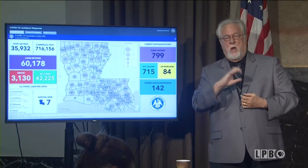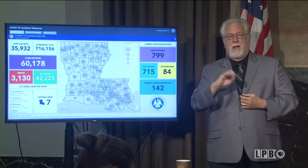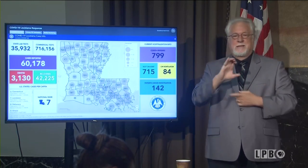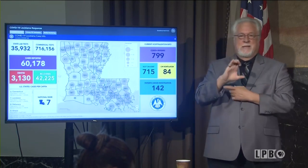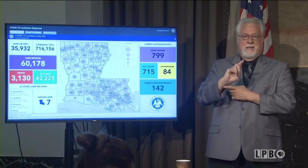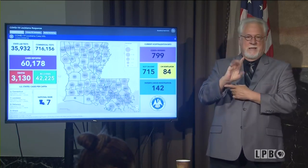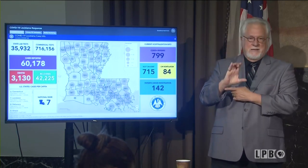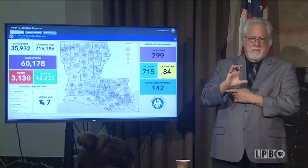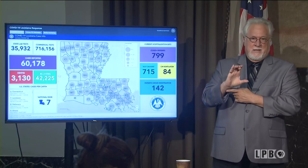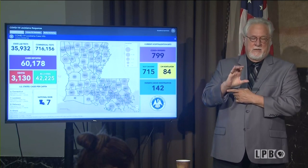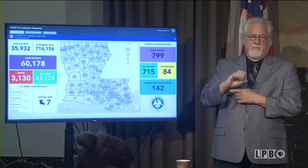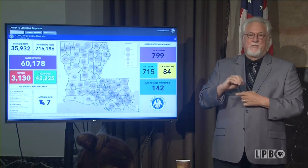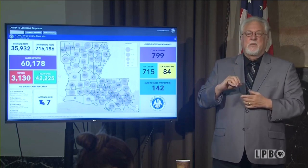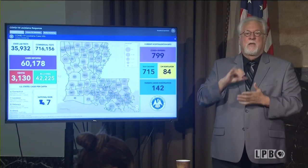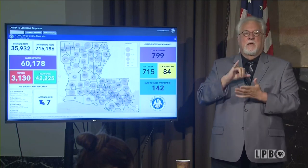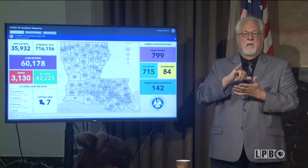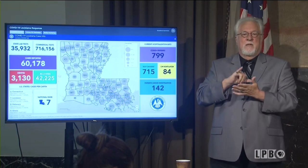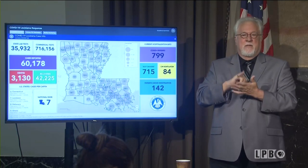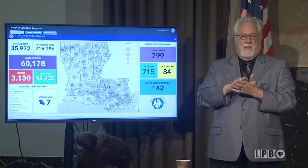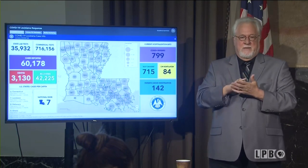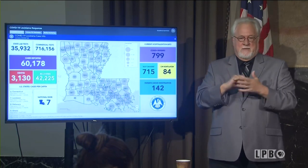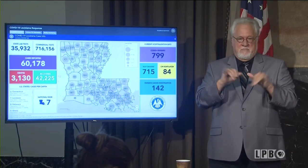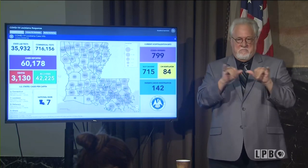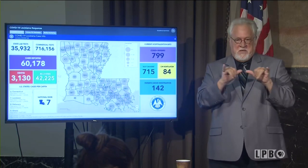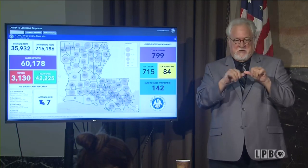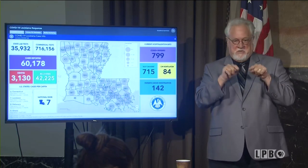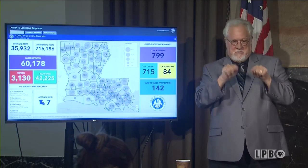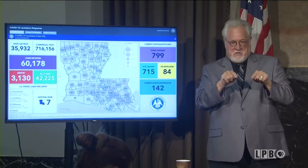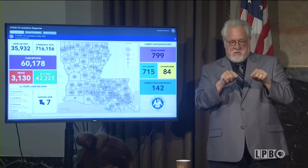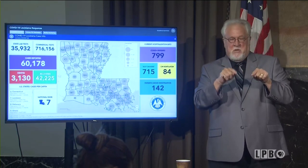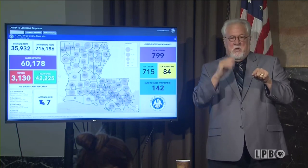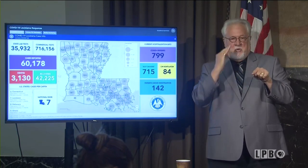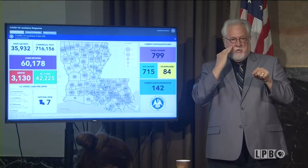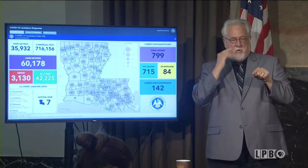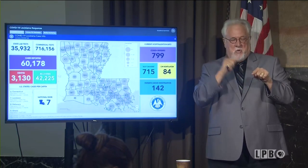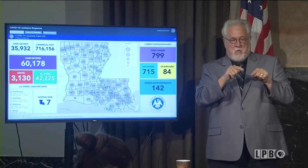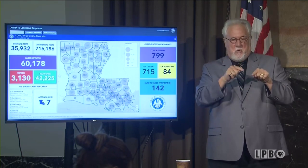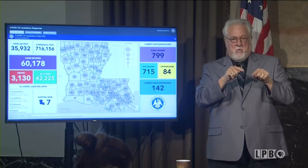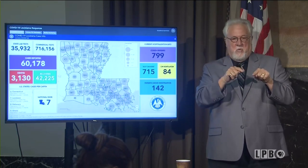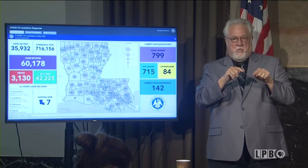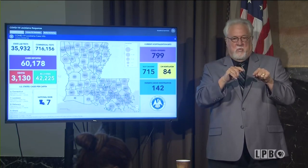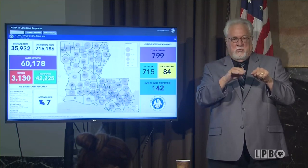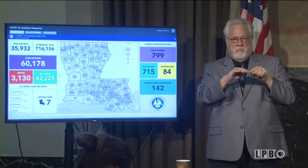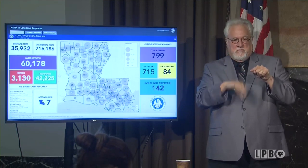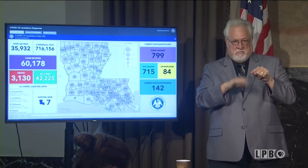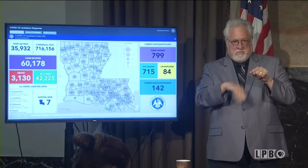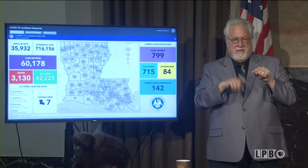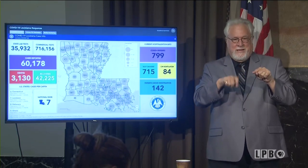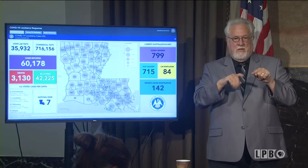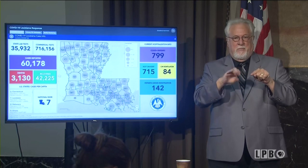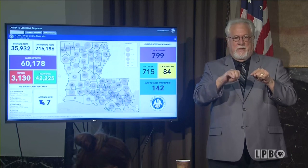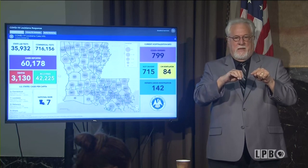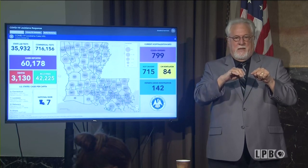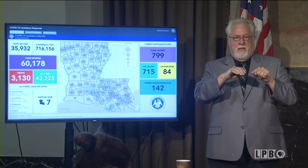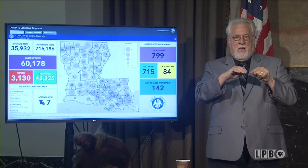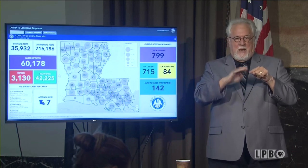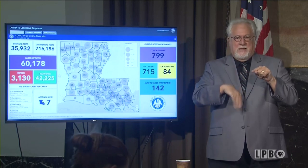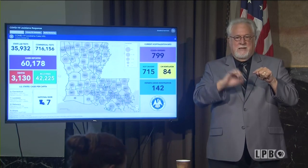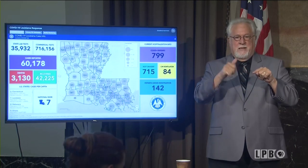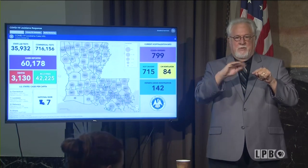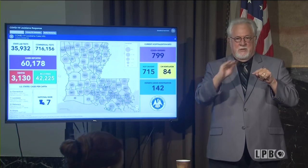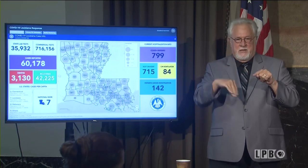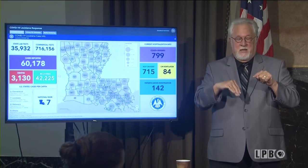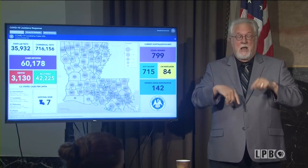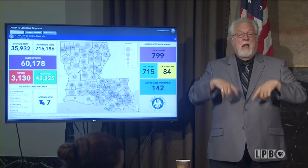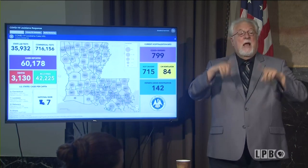CDC is that barometer where you know that you're where you need to be. On